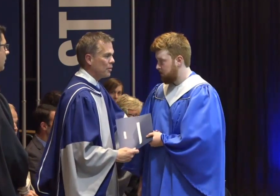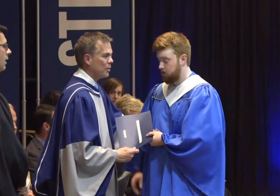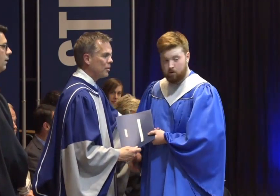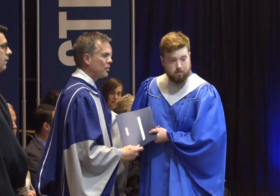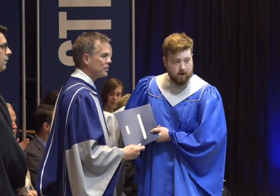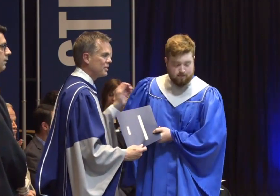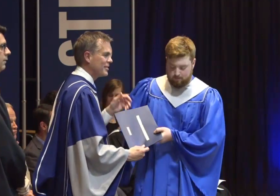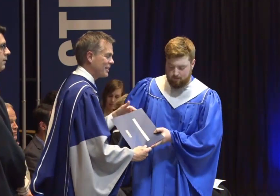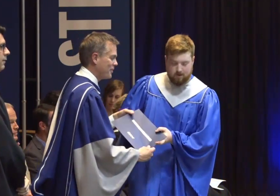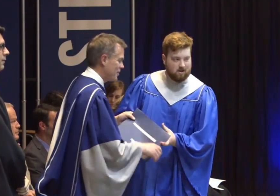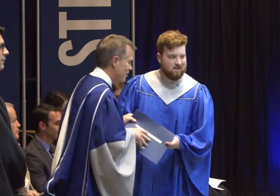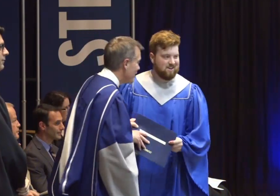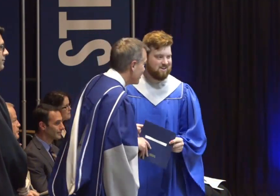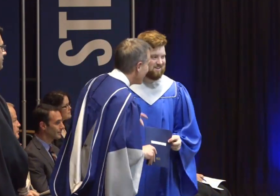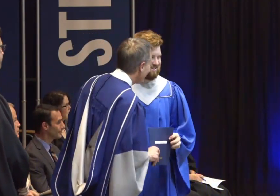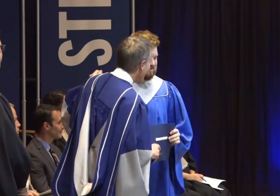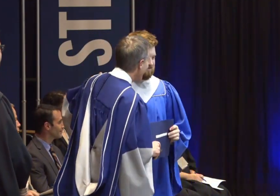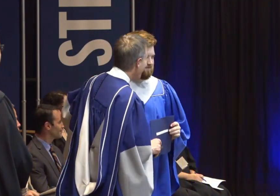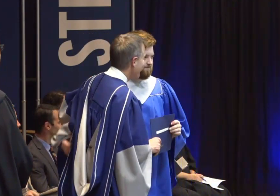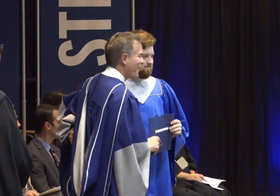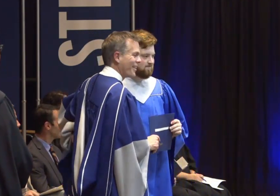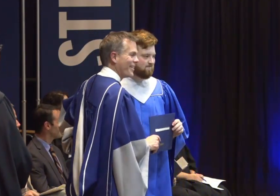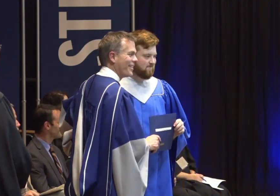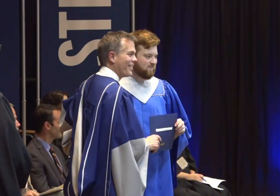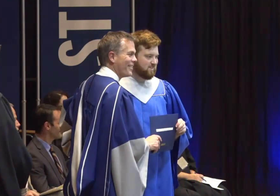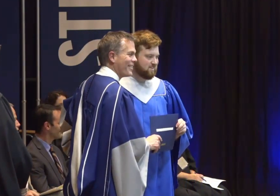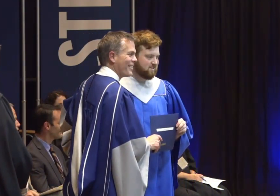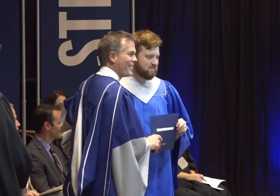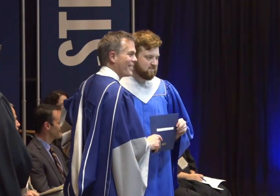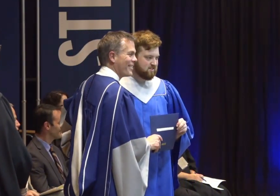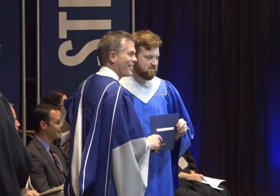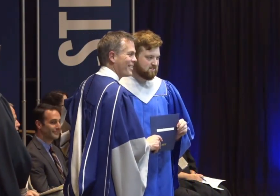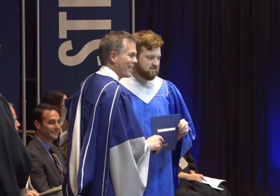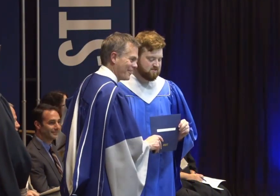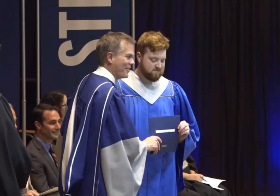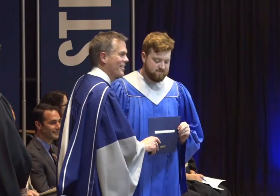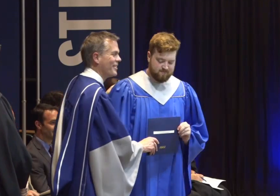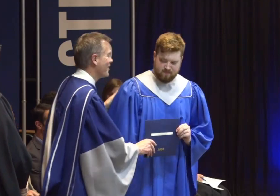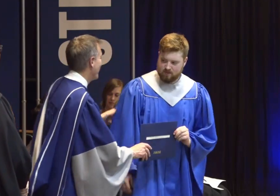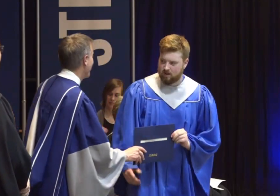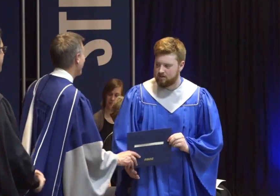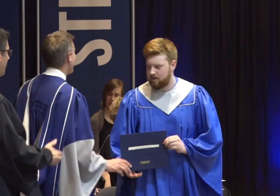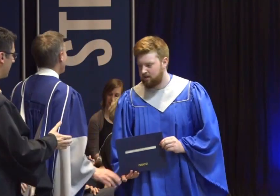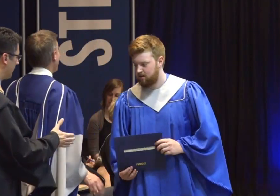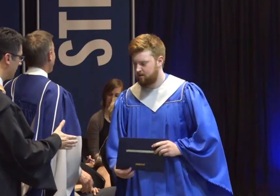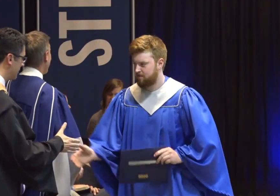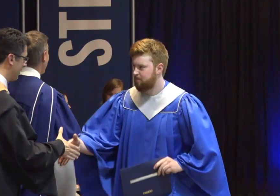Isaiah, sorry, just one moment. Just get a picture.